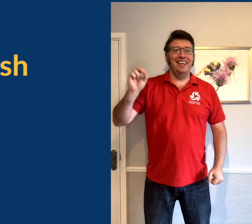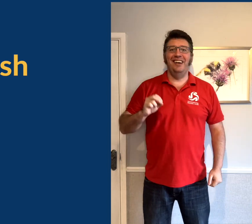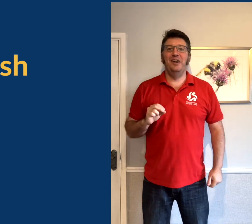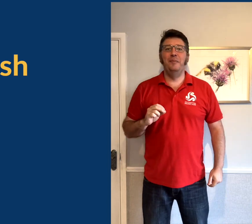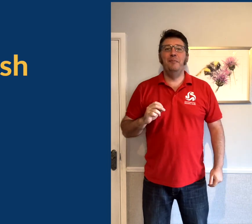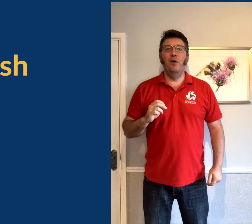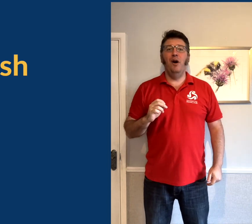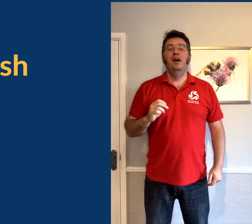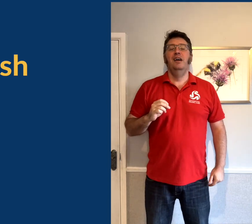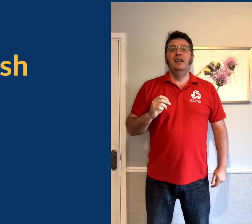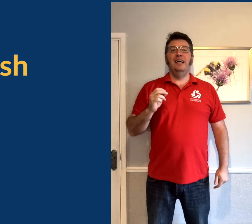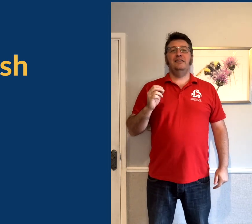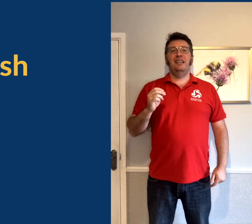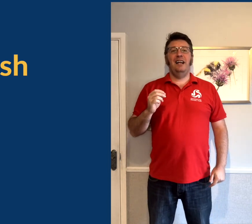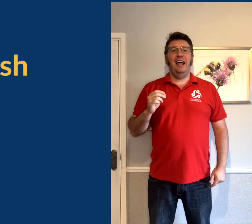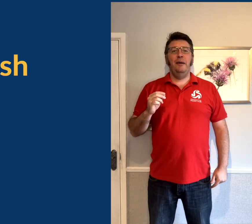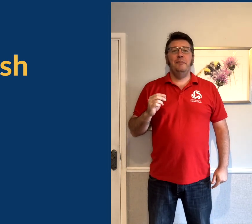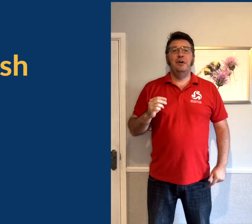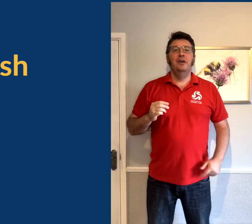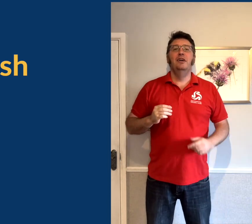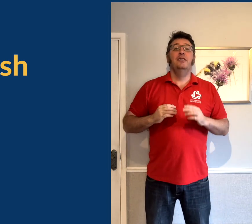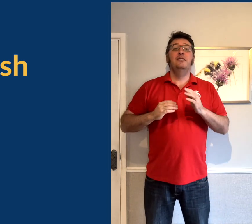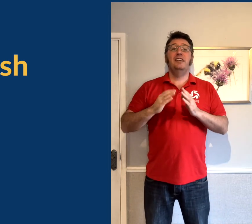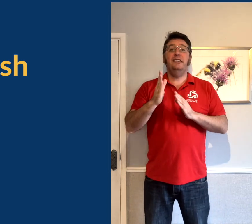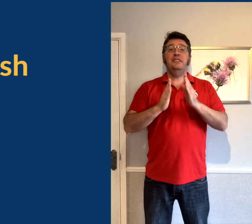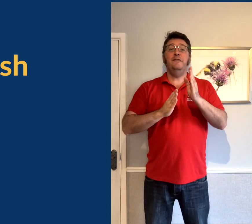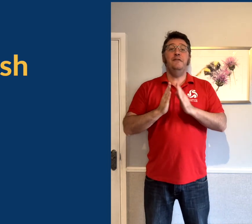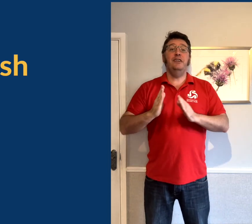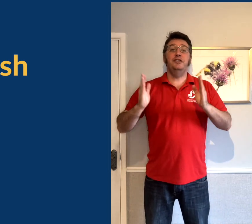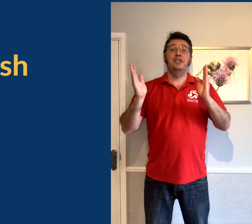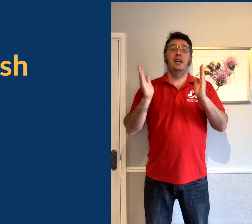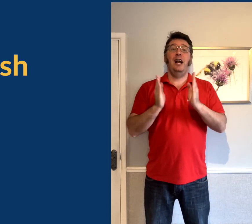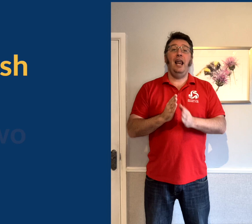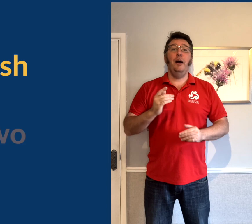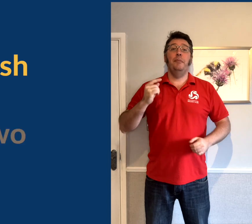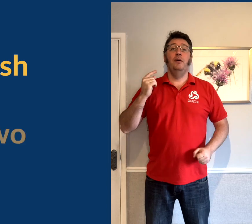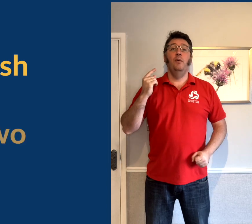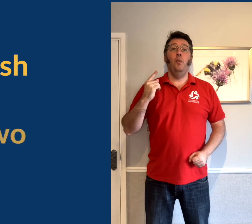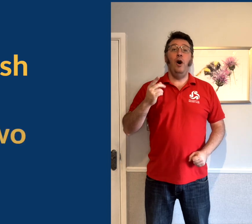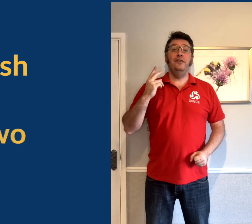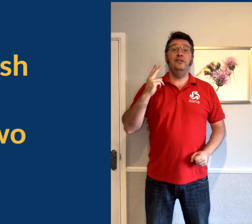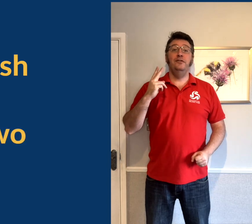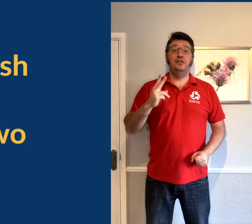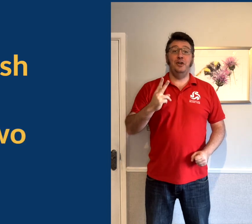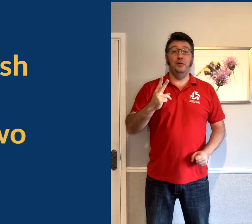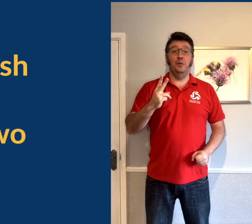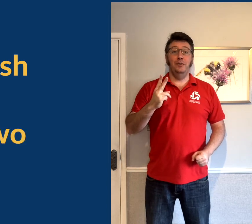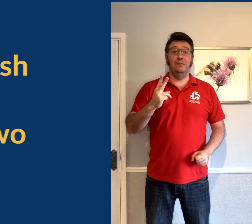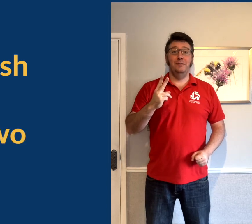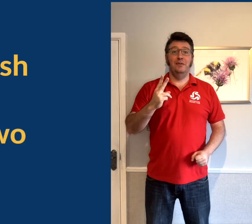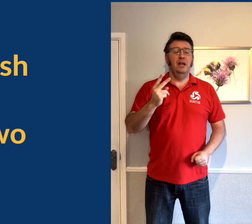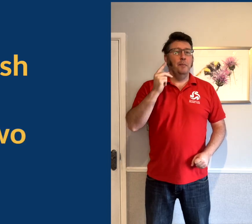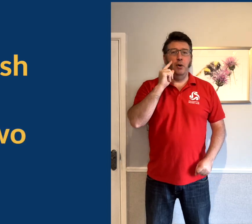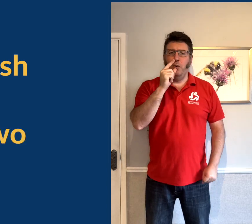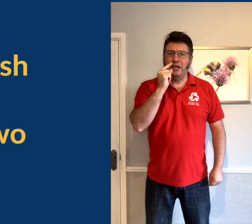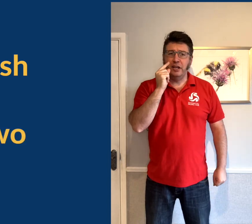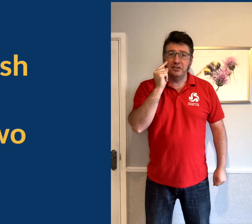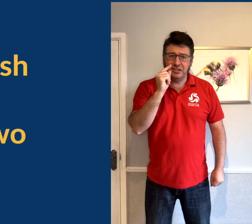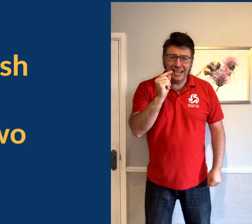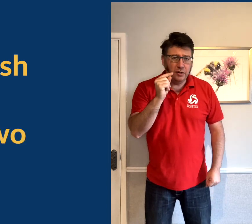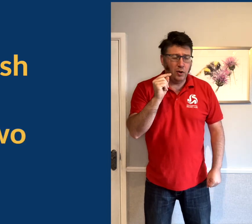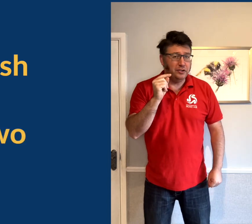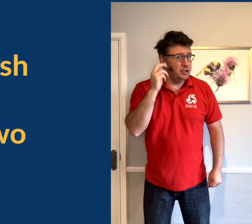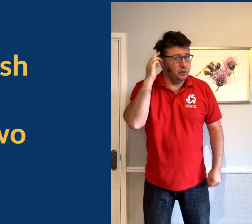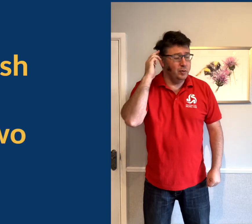Let's add to that a little bit more. Let's clap tasty fish clap 1, 2. But we're